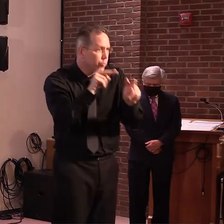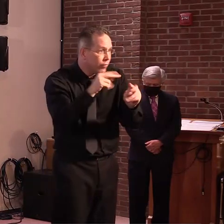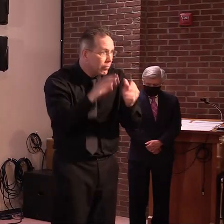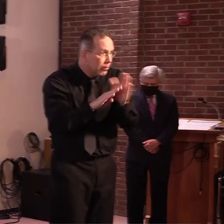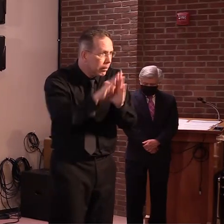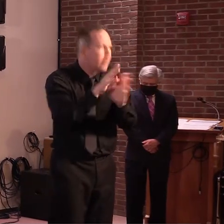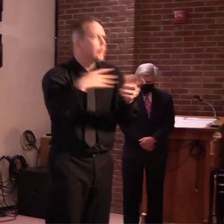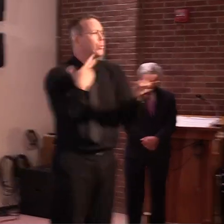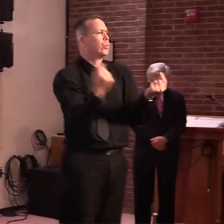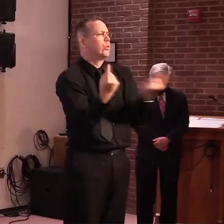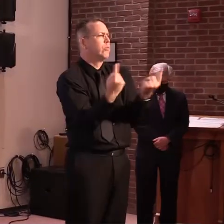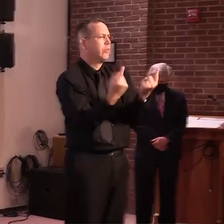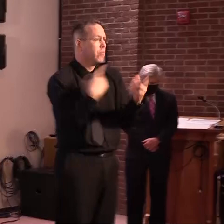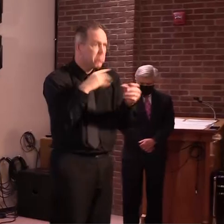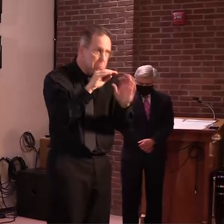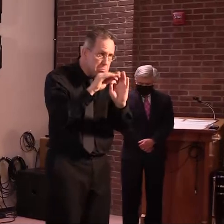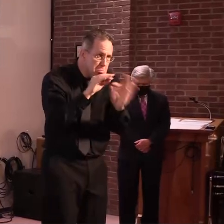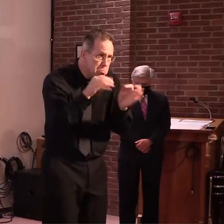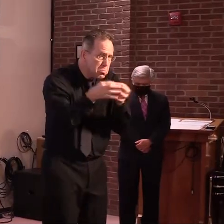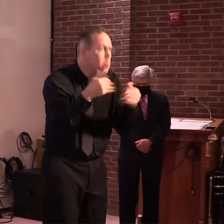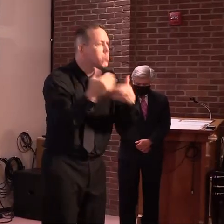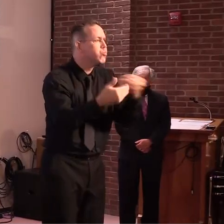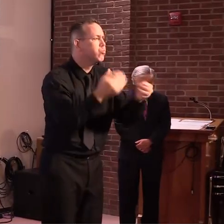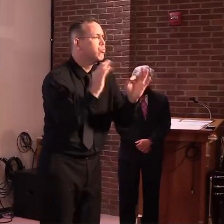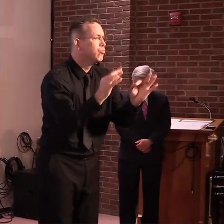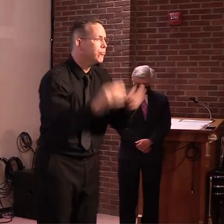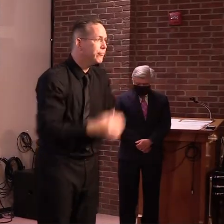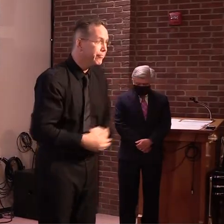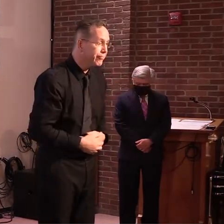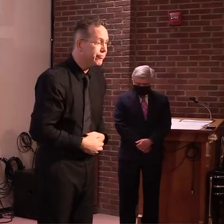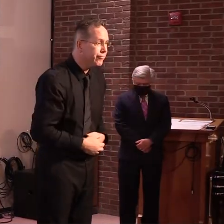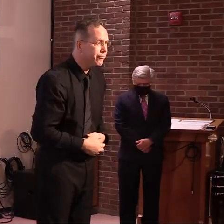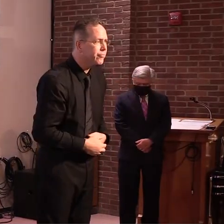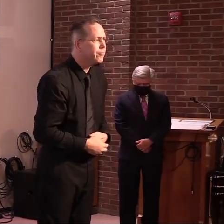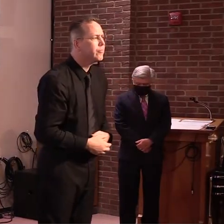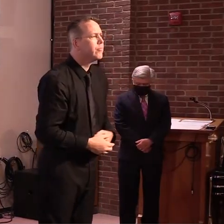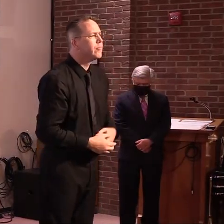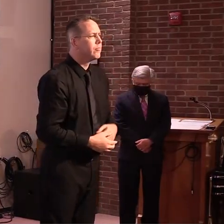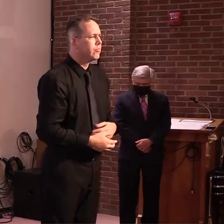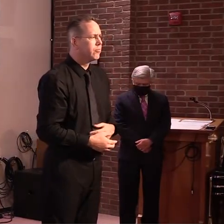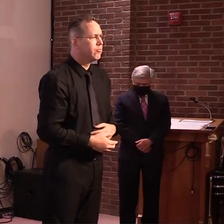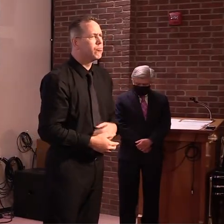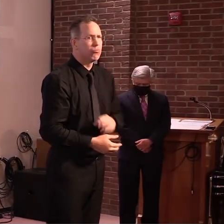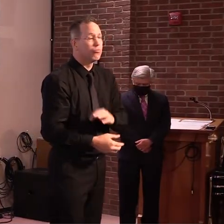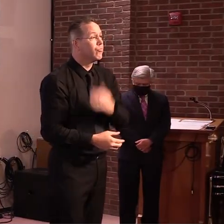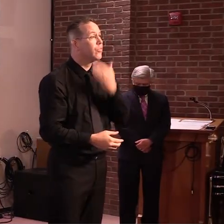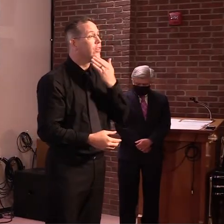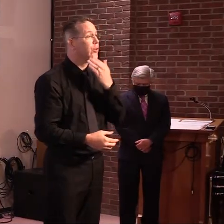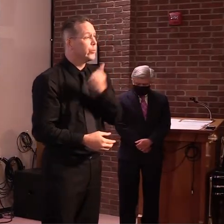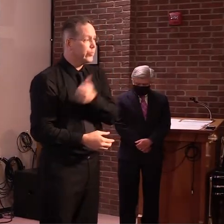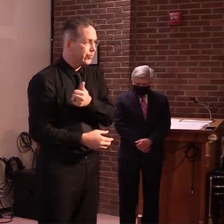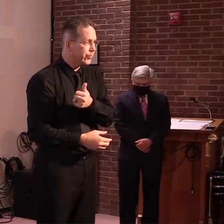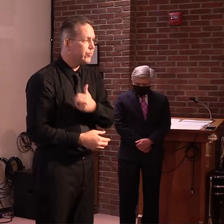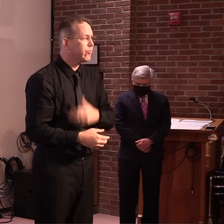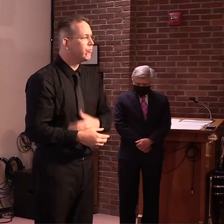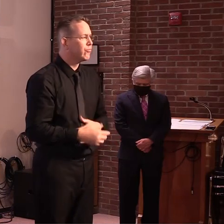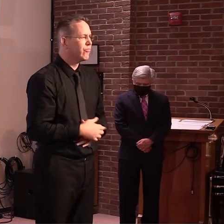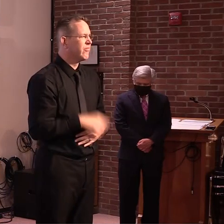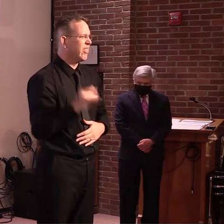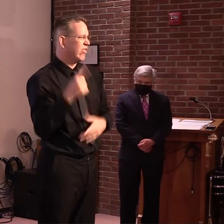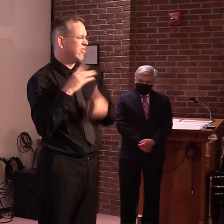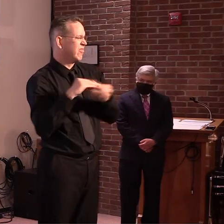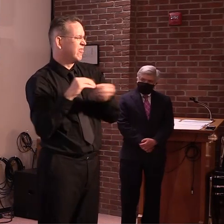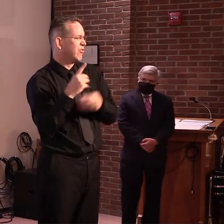Yeah, I think, you know, Dr. Levine summarized the process very well. And I think it's important, what I've learned listening to our health experts, that we